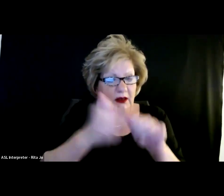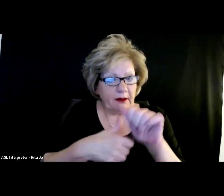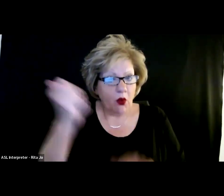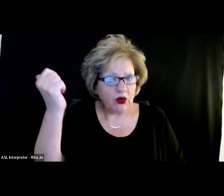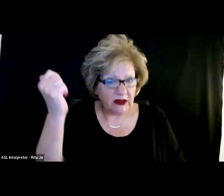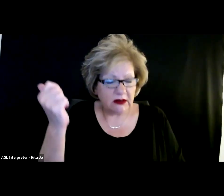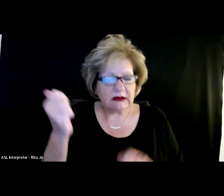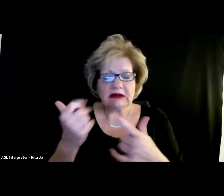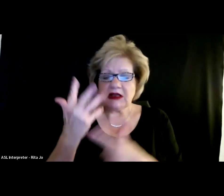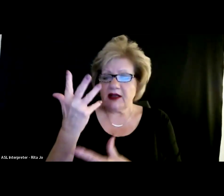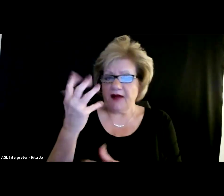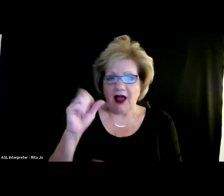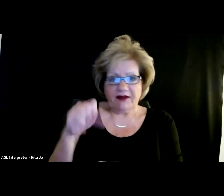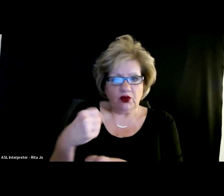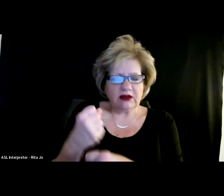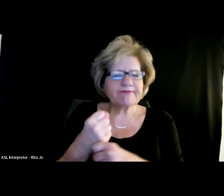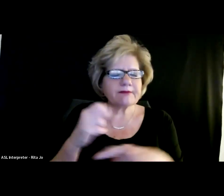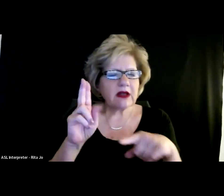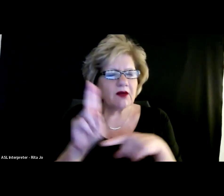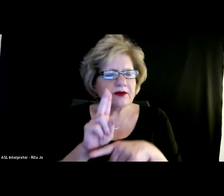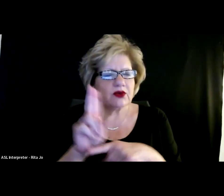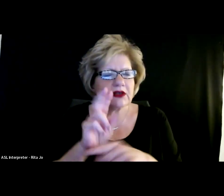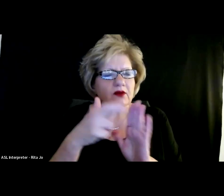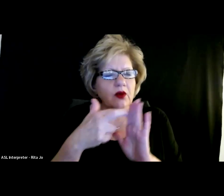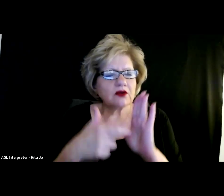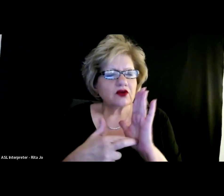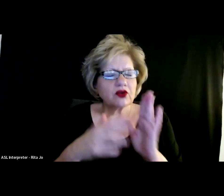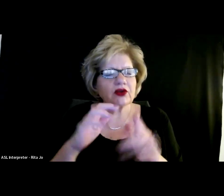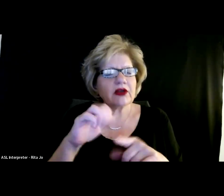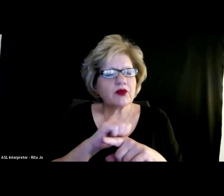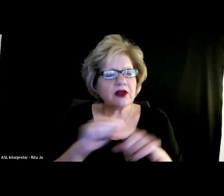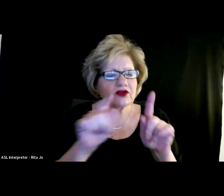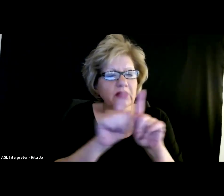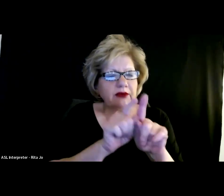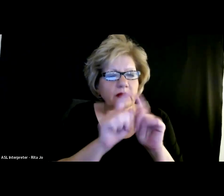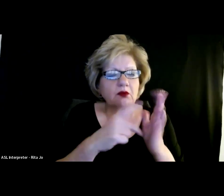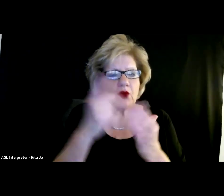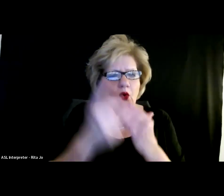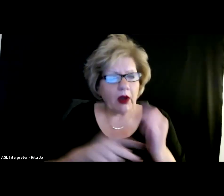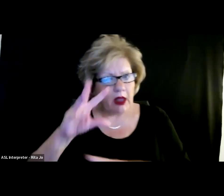after about 5 years of using registered apprenticeship programs, companies often